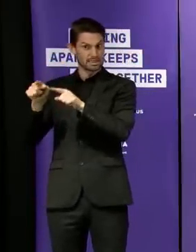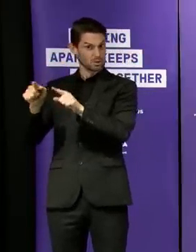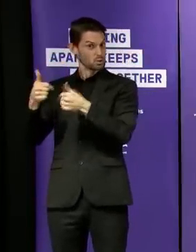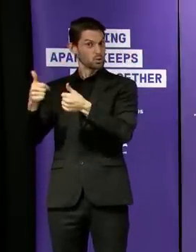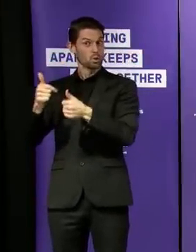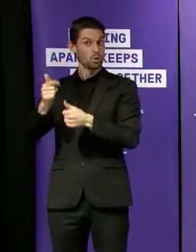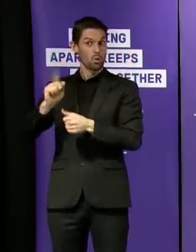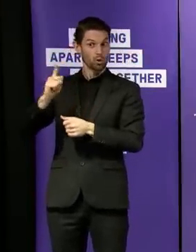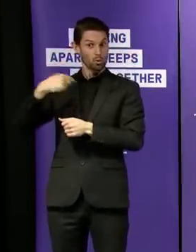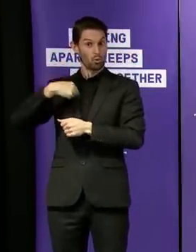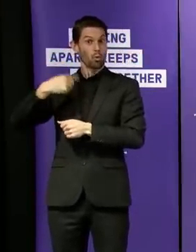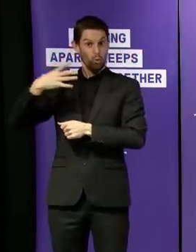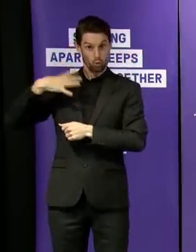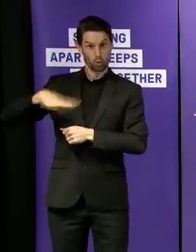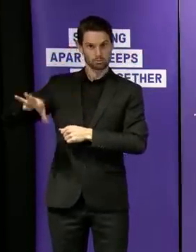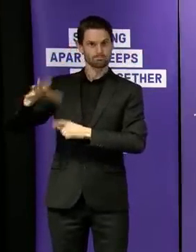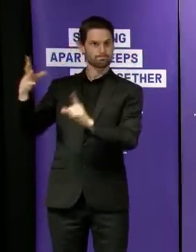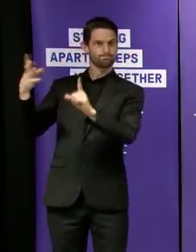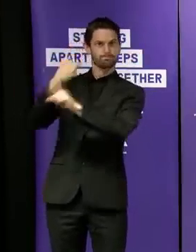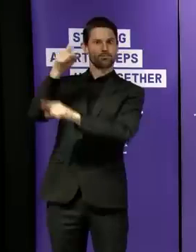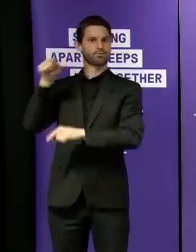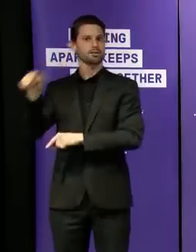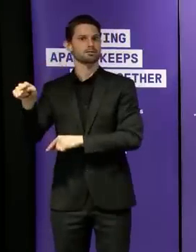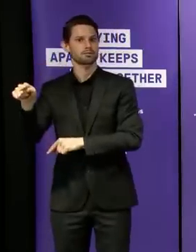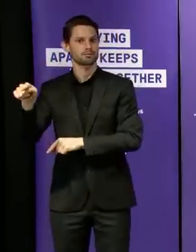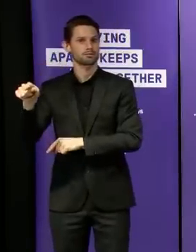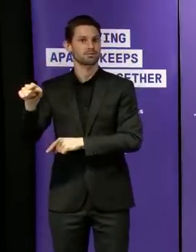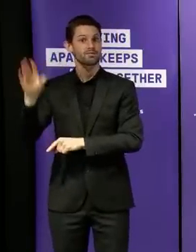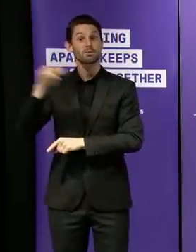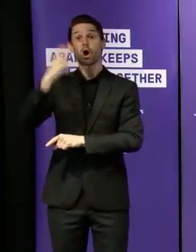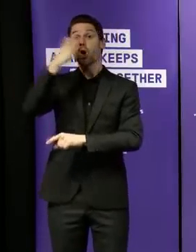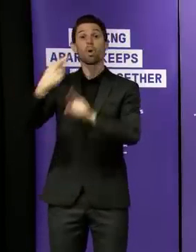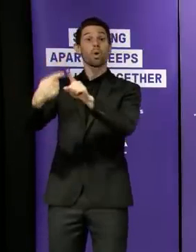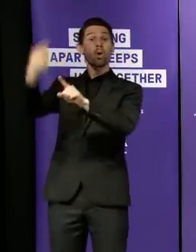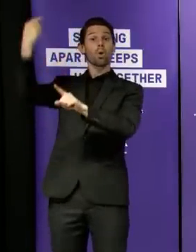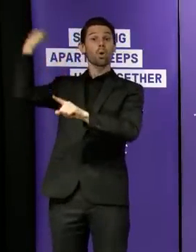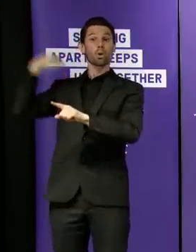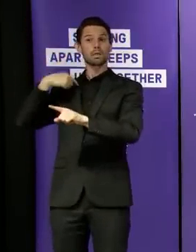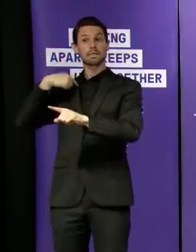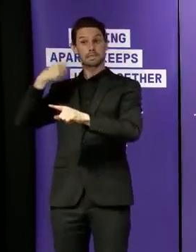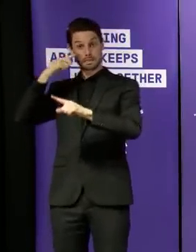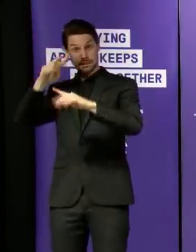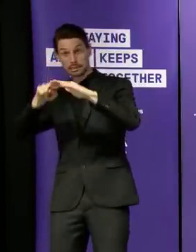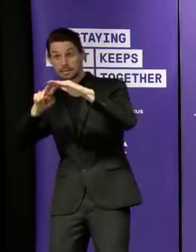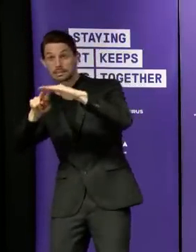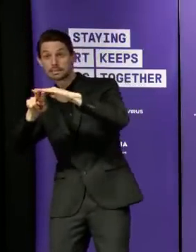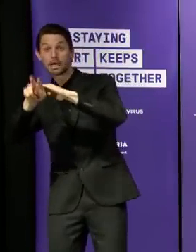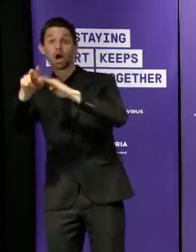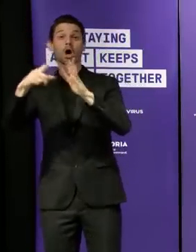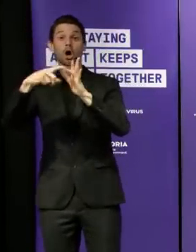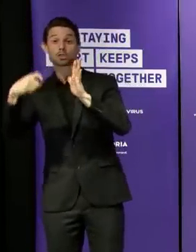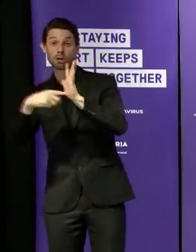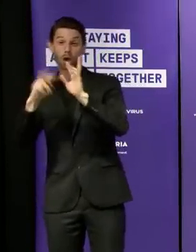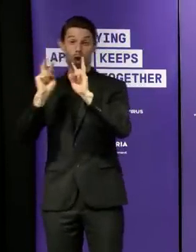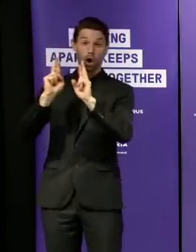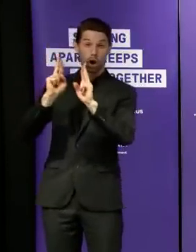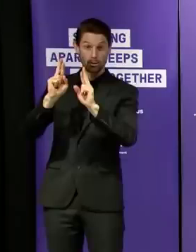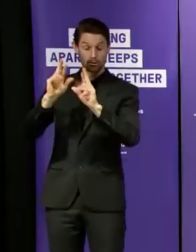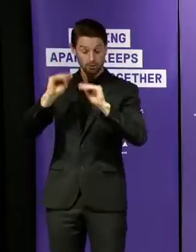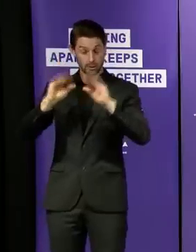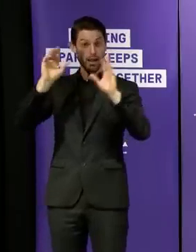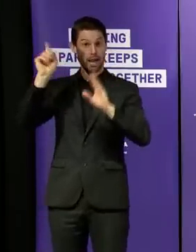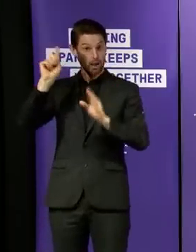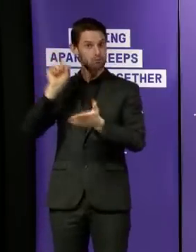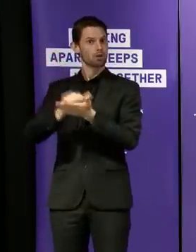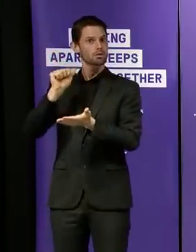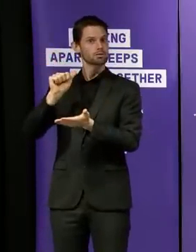were projections based on assumptions. They're now real numbers based on them being put in every single day,